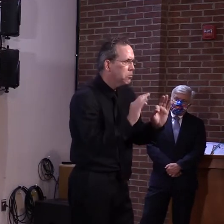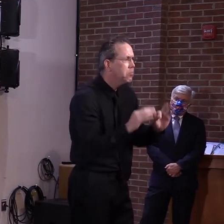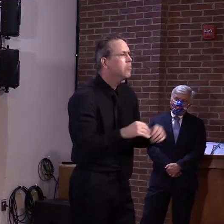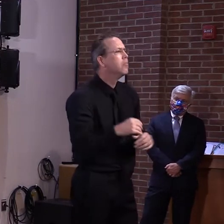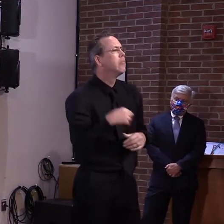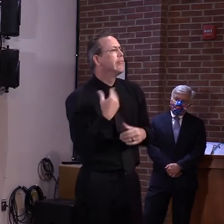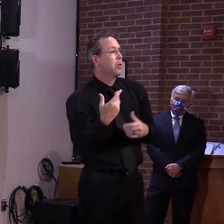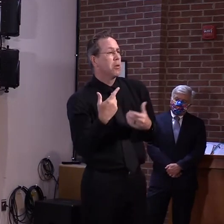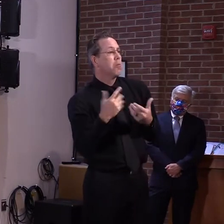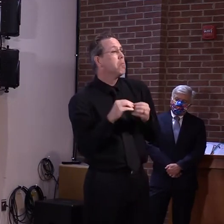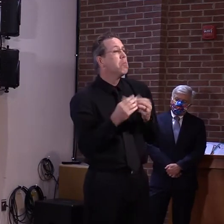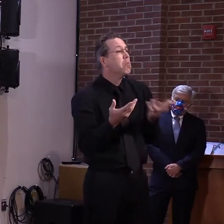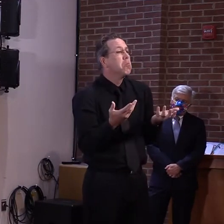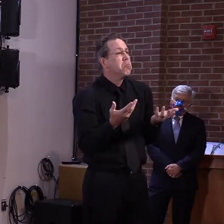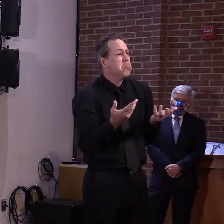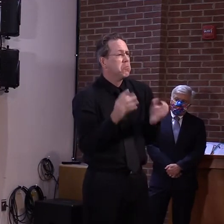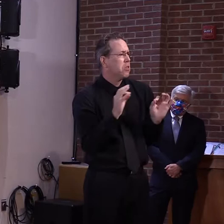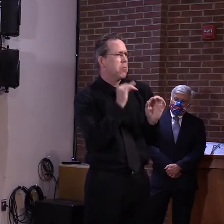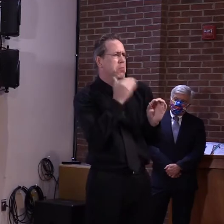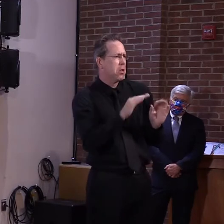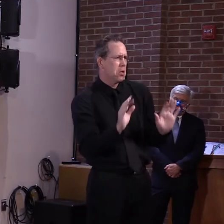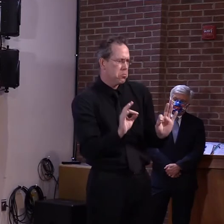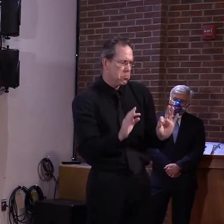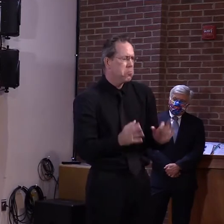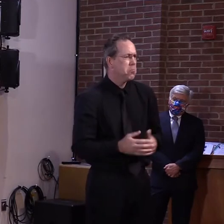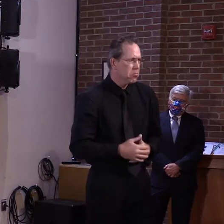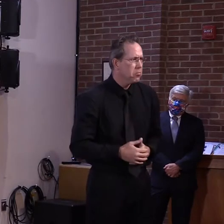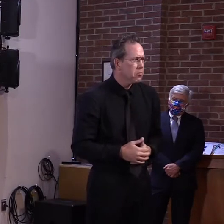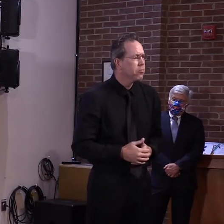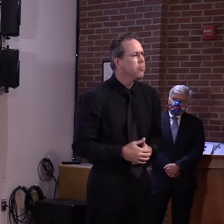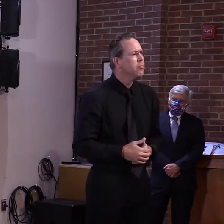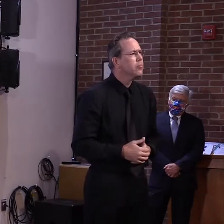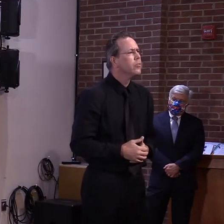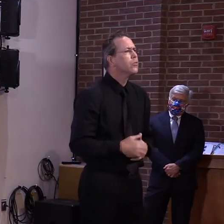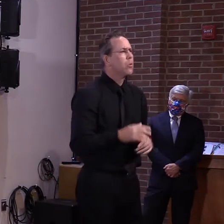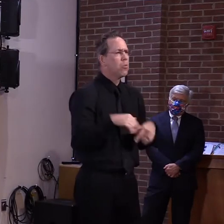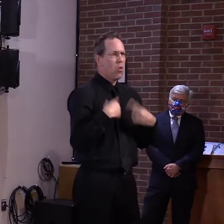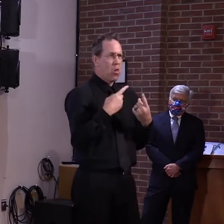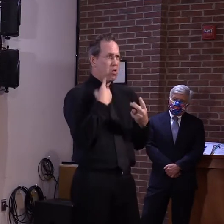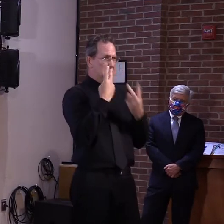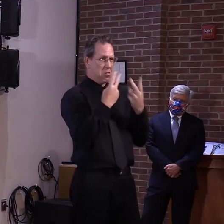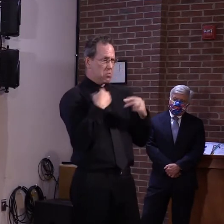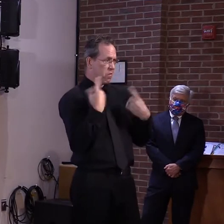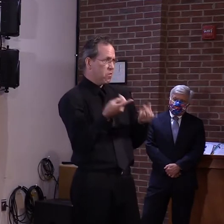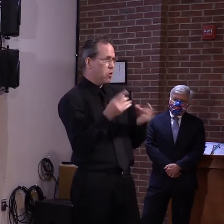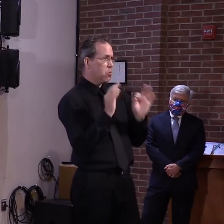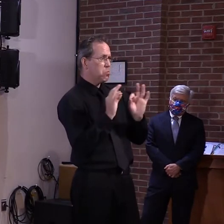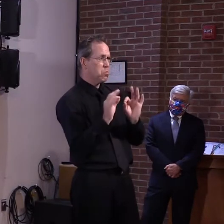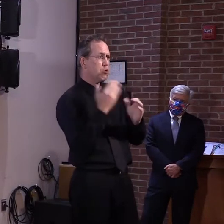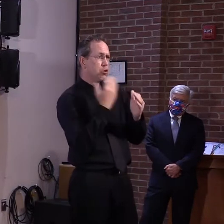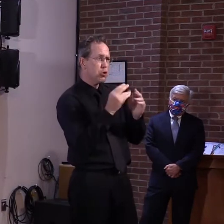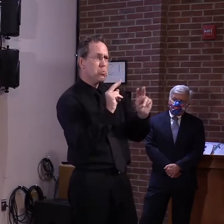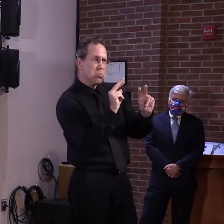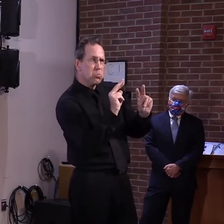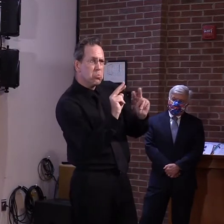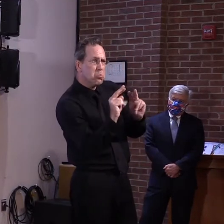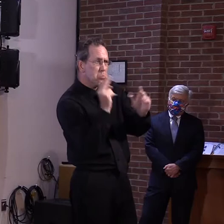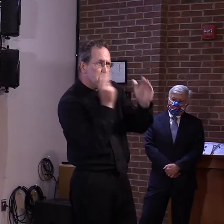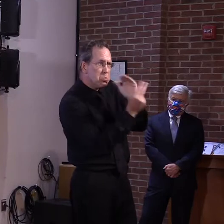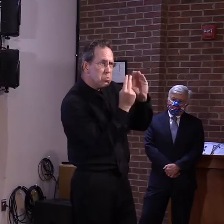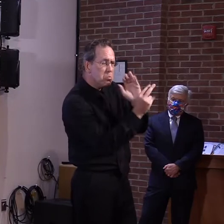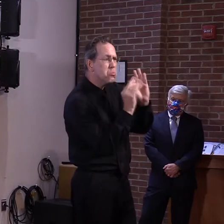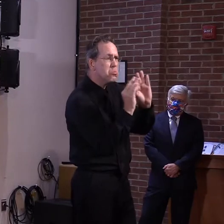very low throughout the summer. All, again, very favorable metrics pointing to very positive signs for us